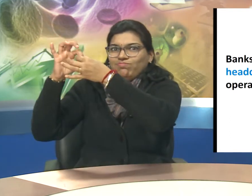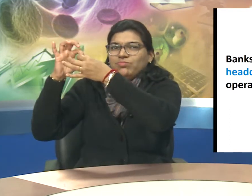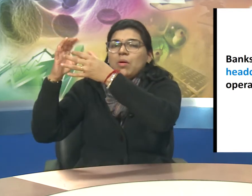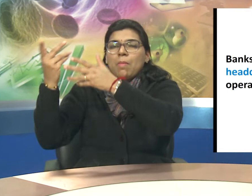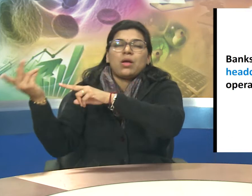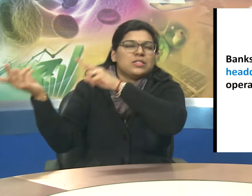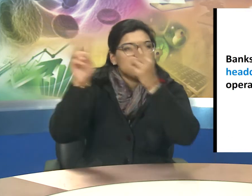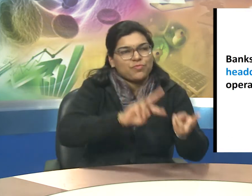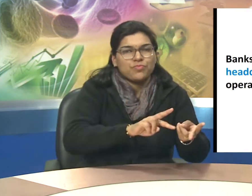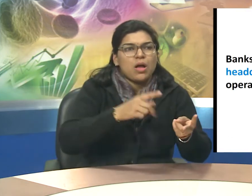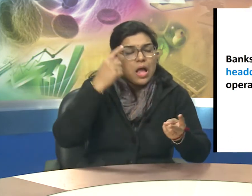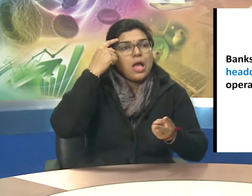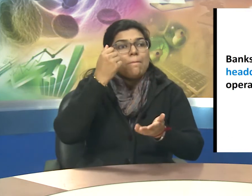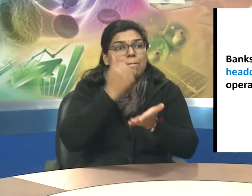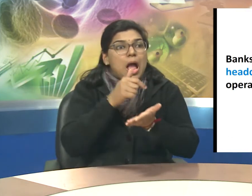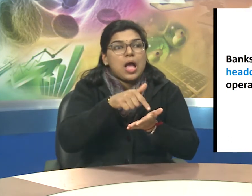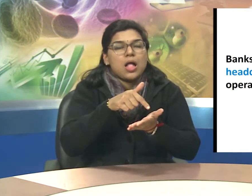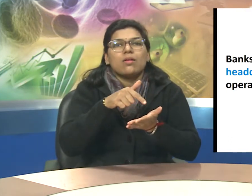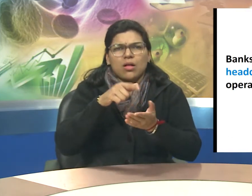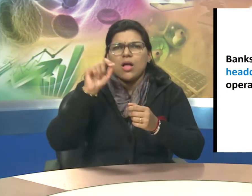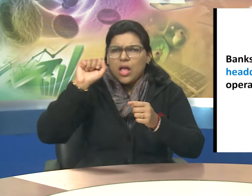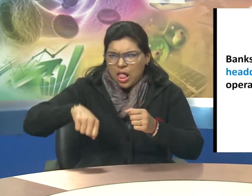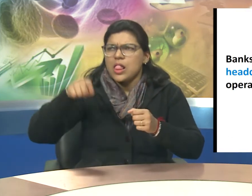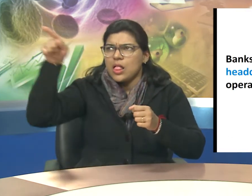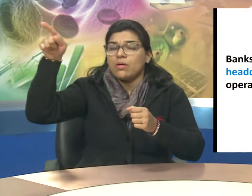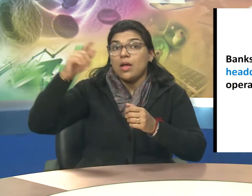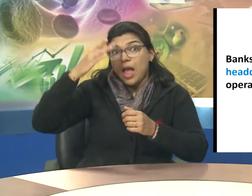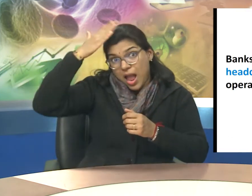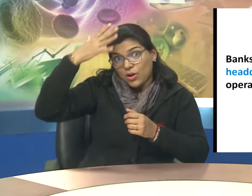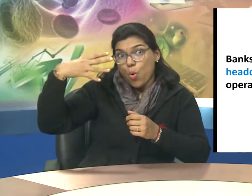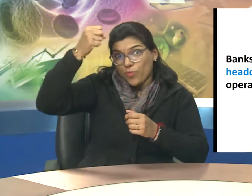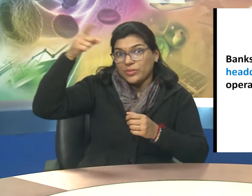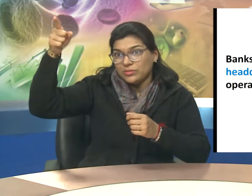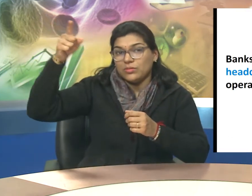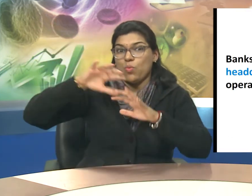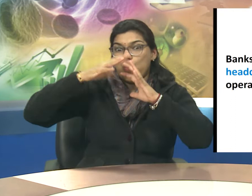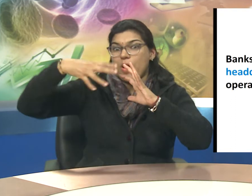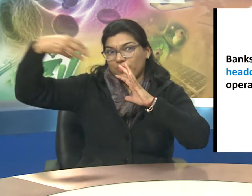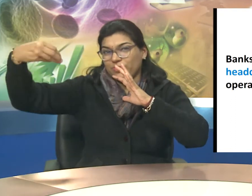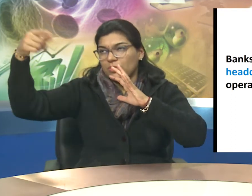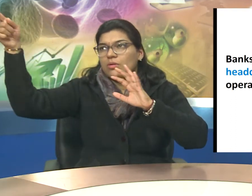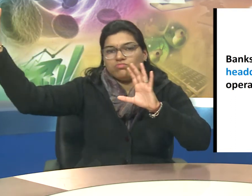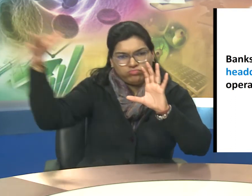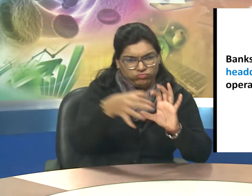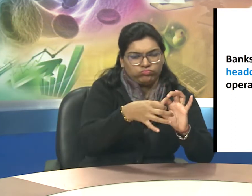foreign country, but they operate their branches in our country.